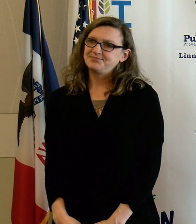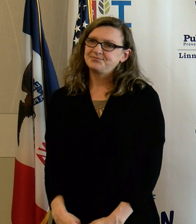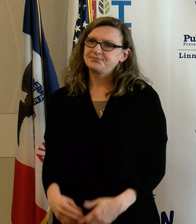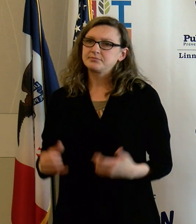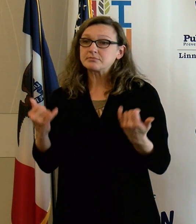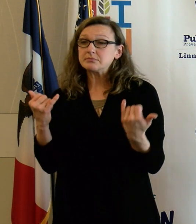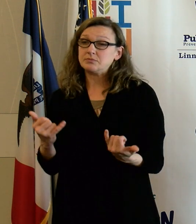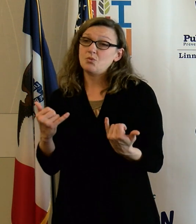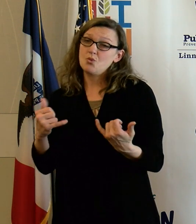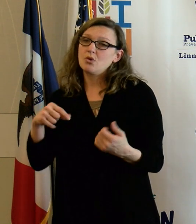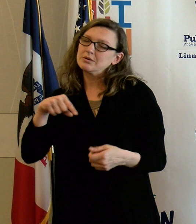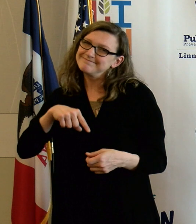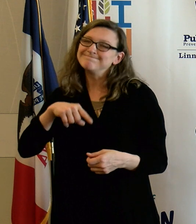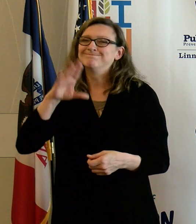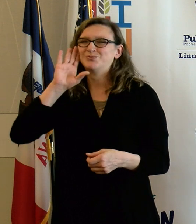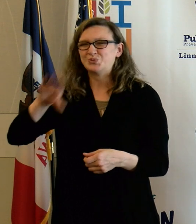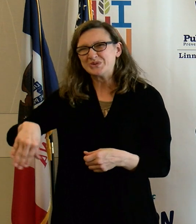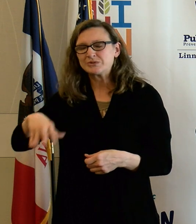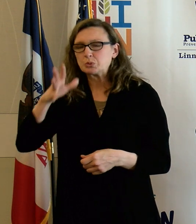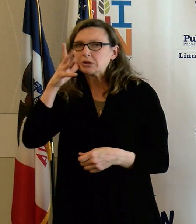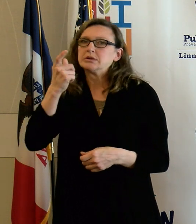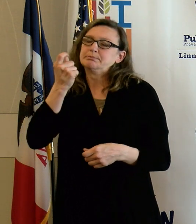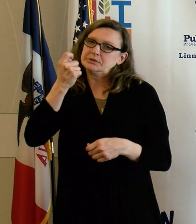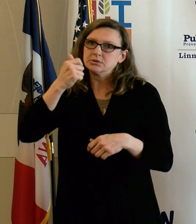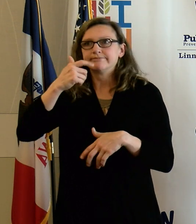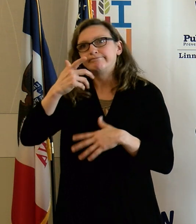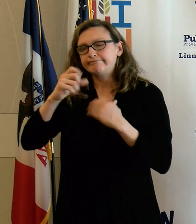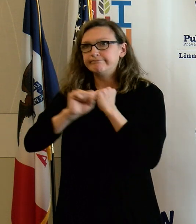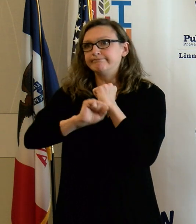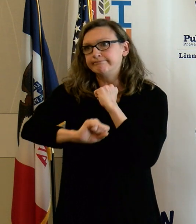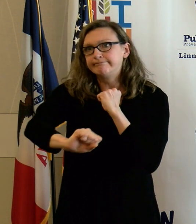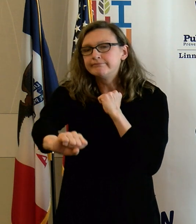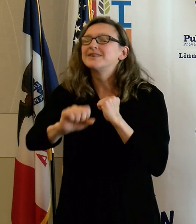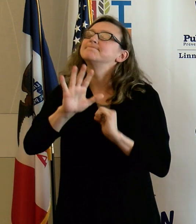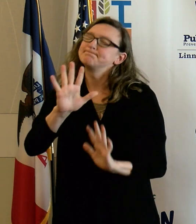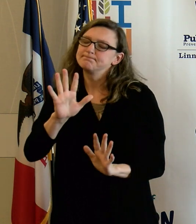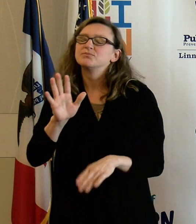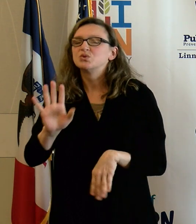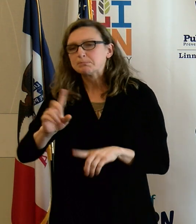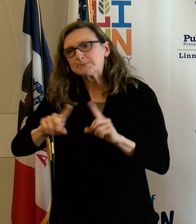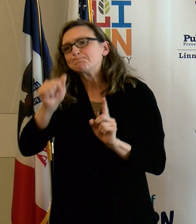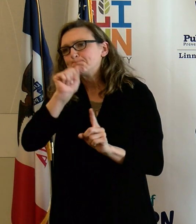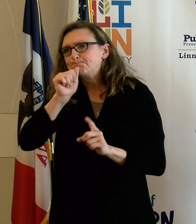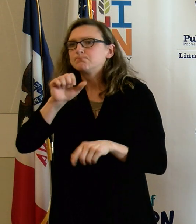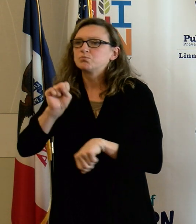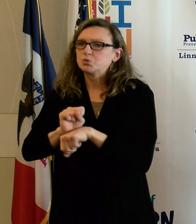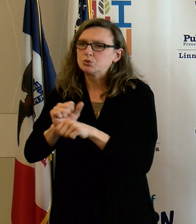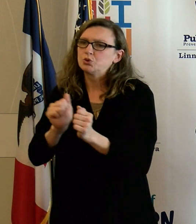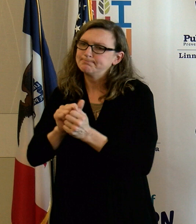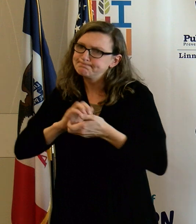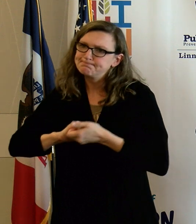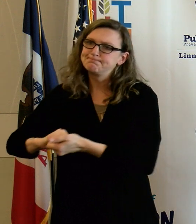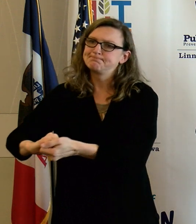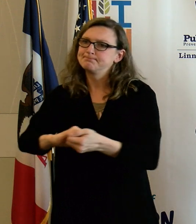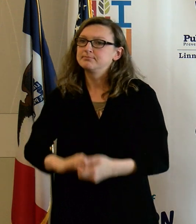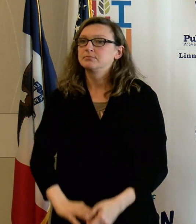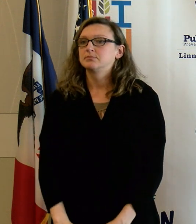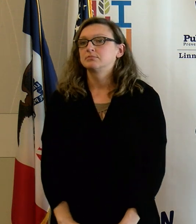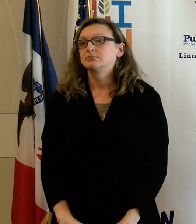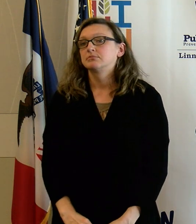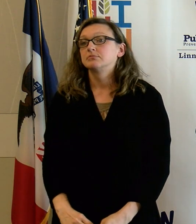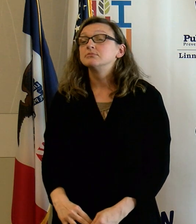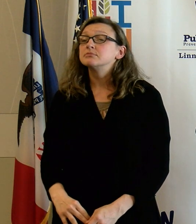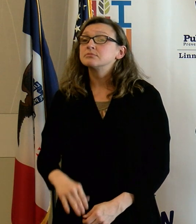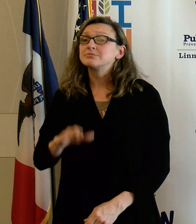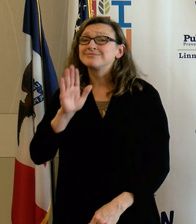is a time of stress for many, and we're talking a lot about physical health, but we also need to remember our